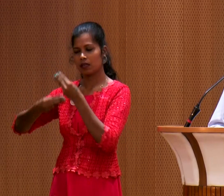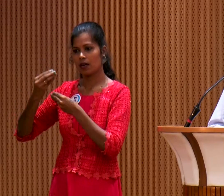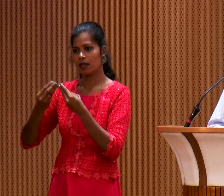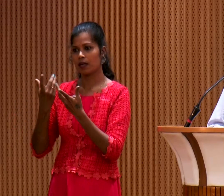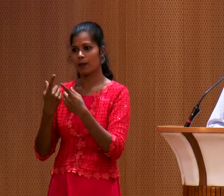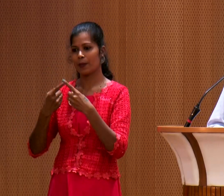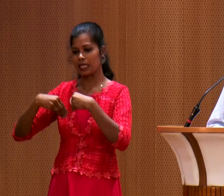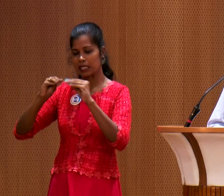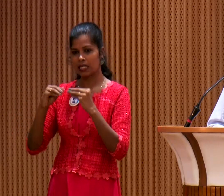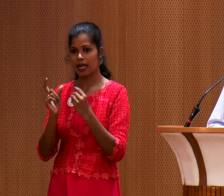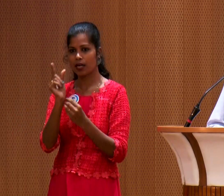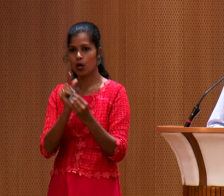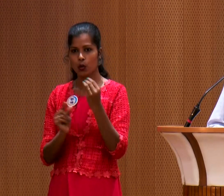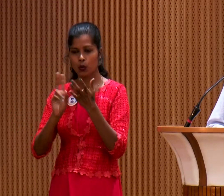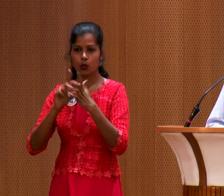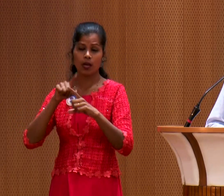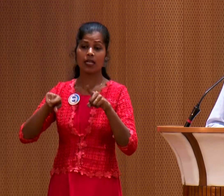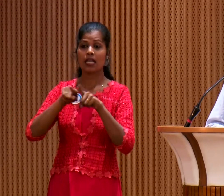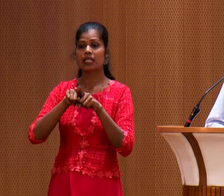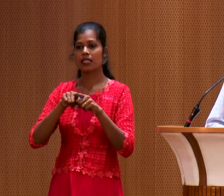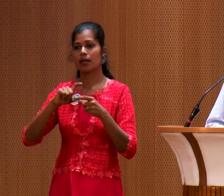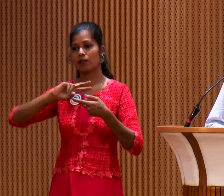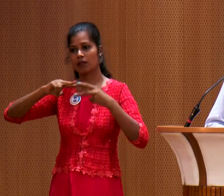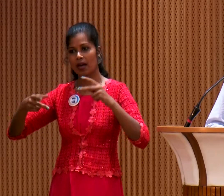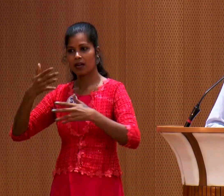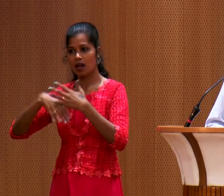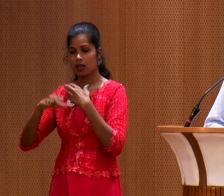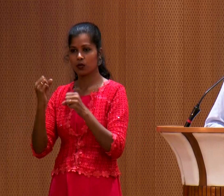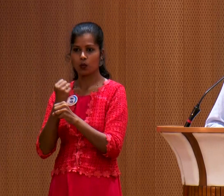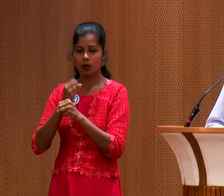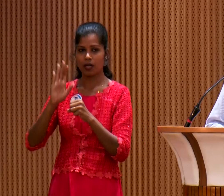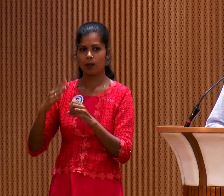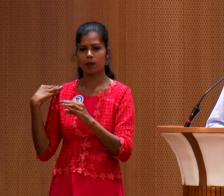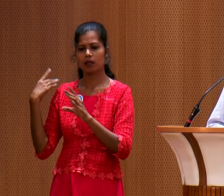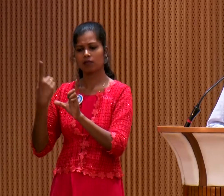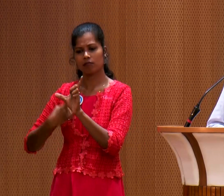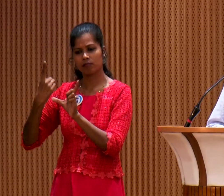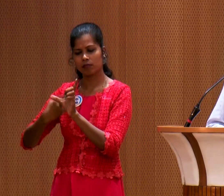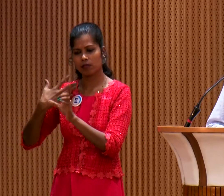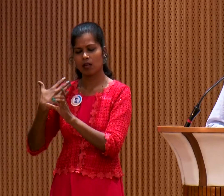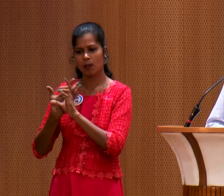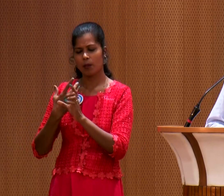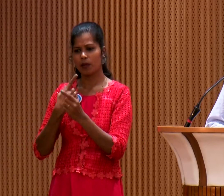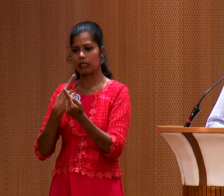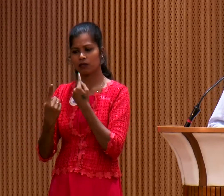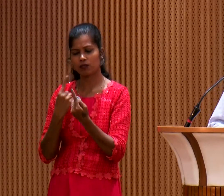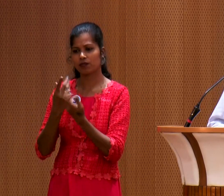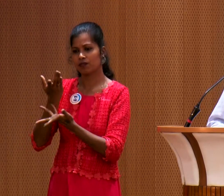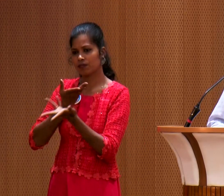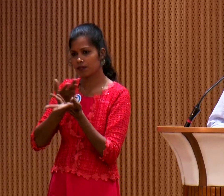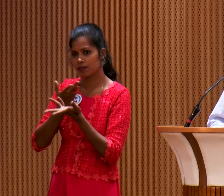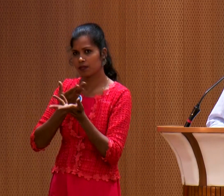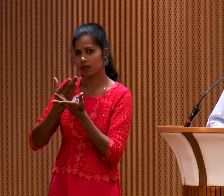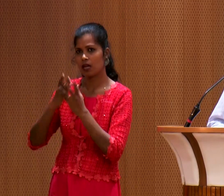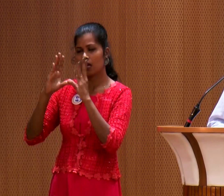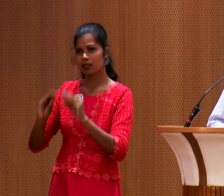in Kerala which came up in the koya sector. And due to years of collective bargaining, the wage and